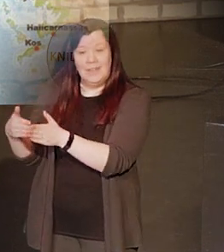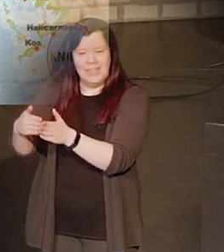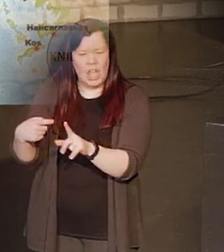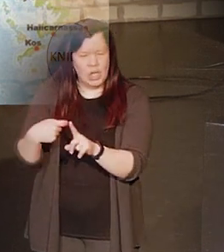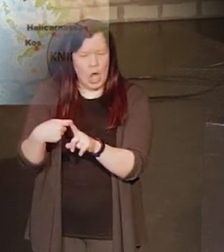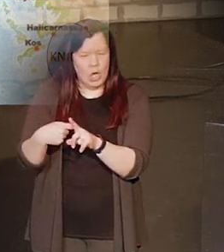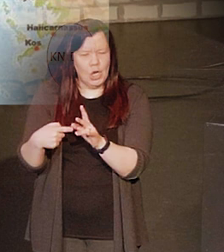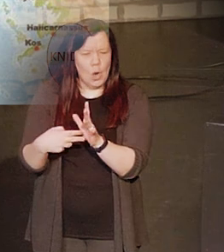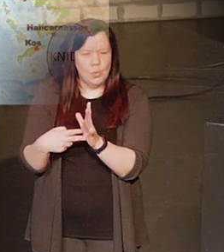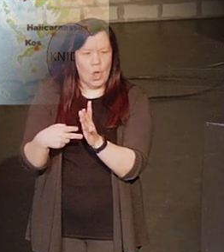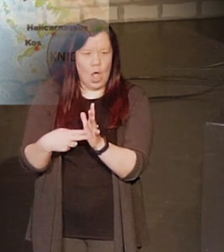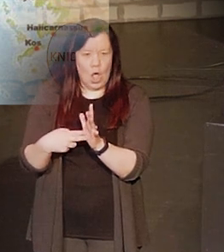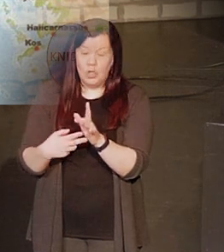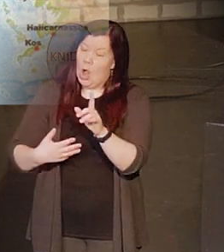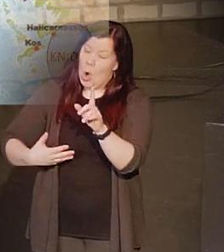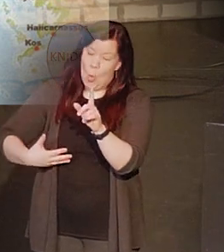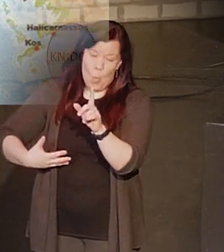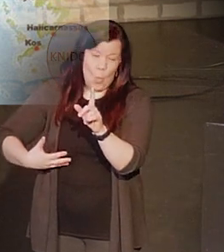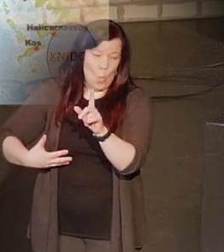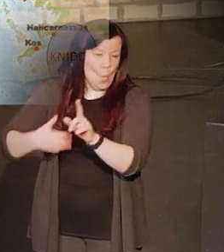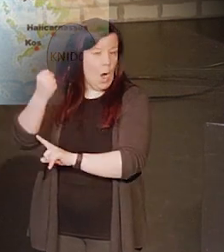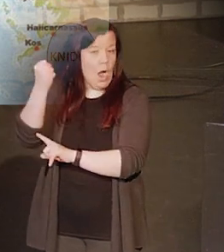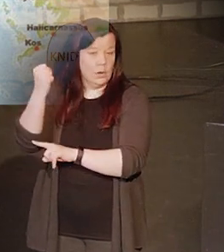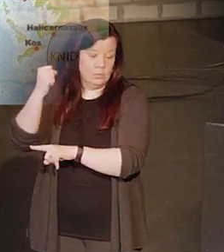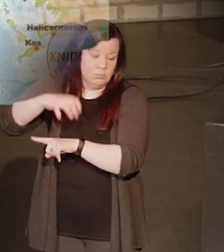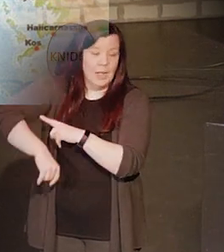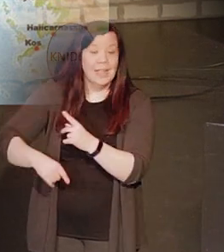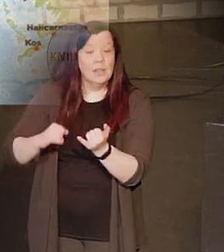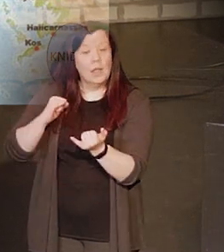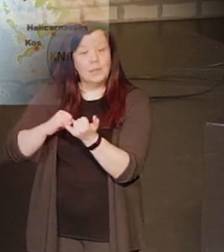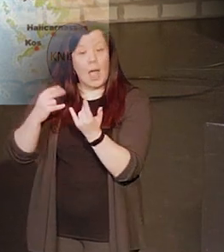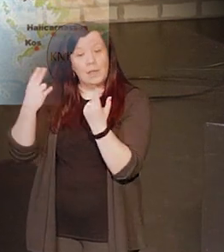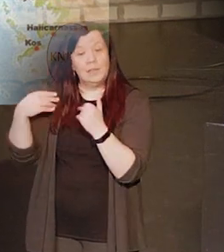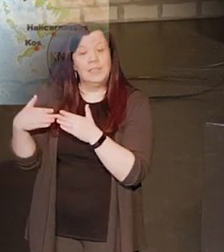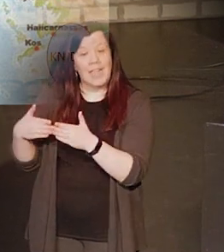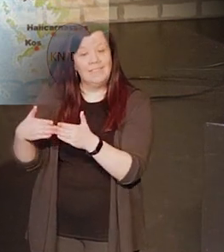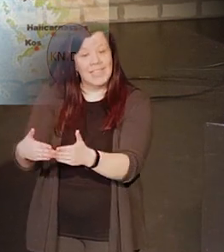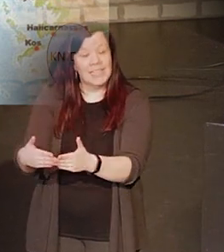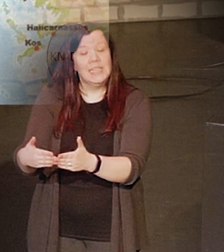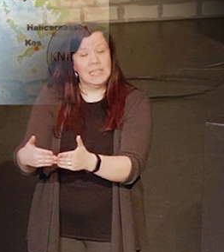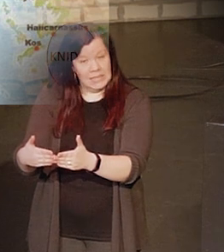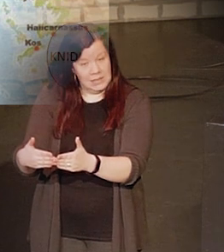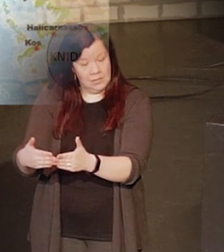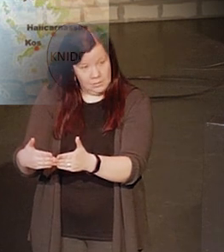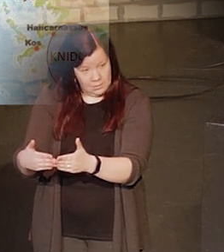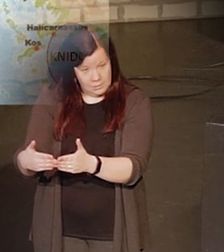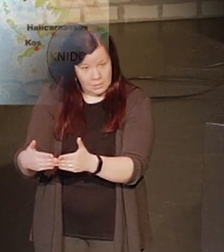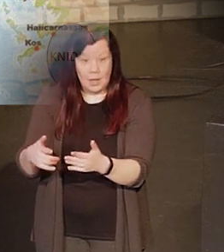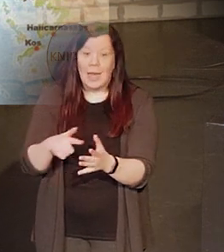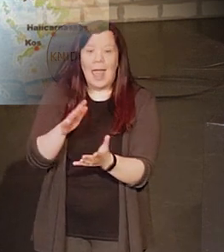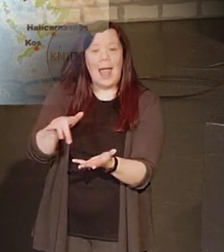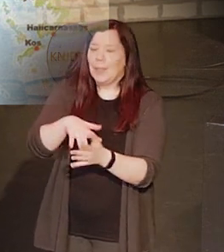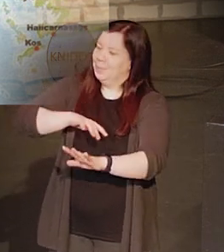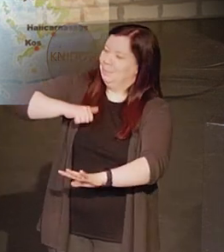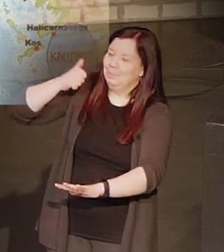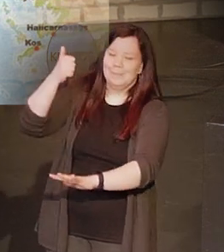Conon, wins comprehensively against a Spartan navy. And Athens puts up a statue